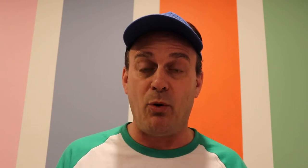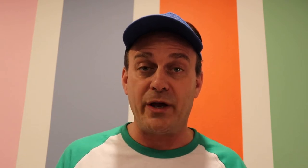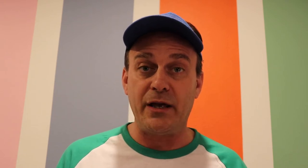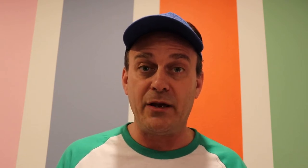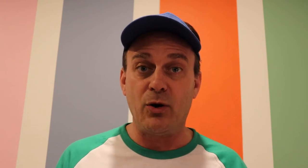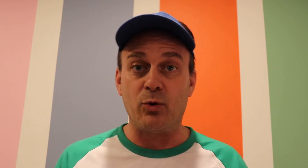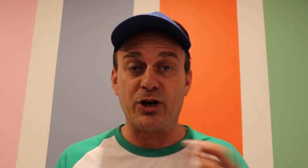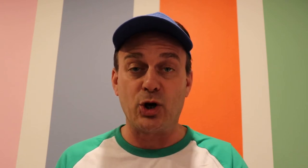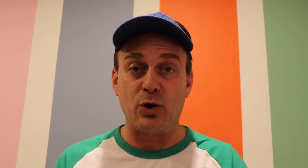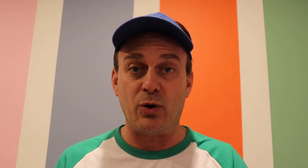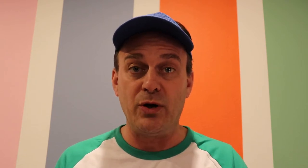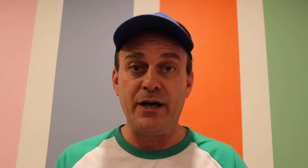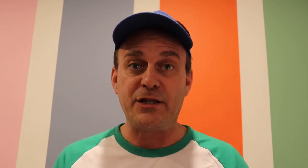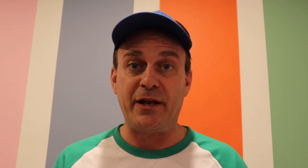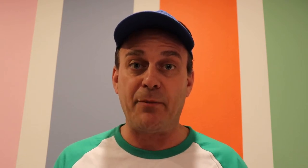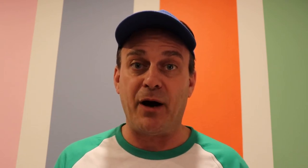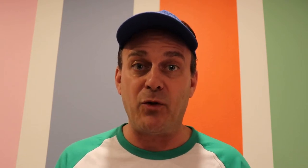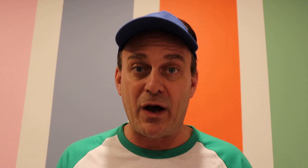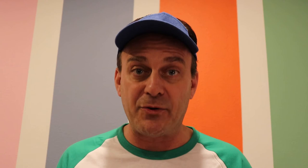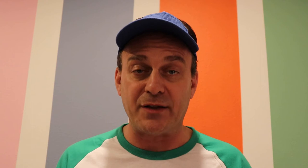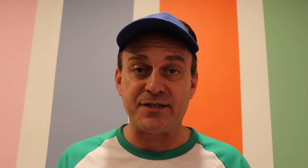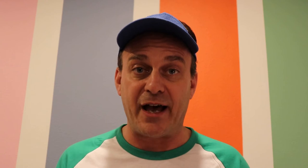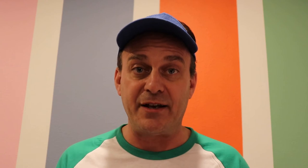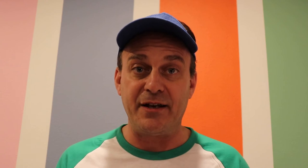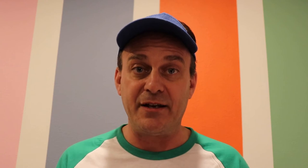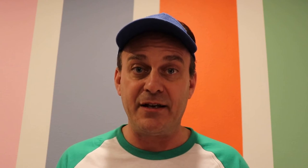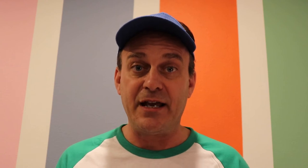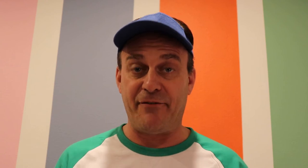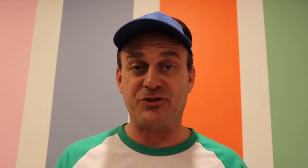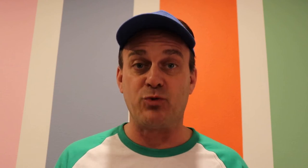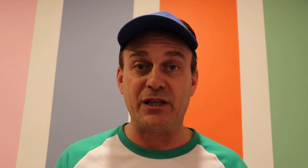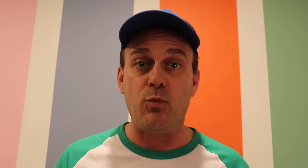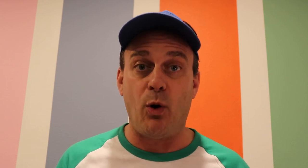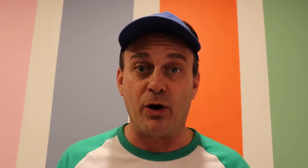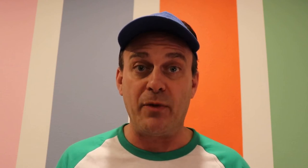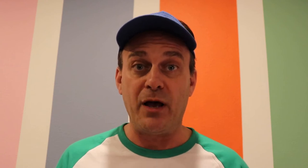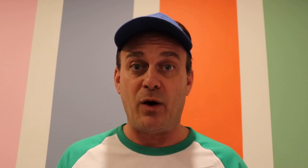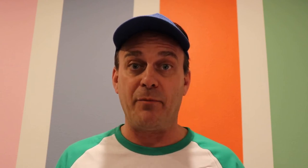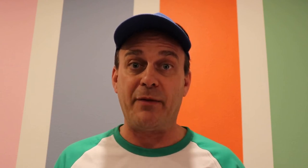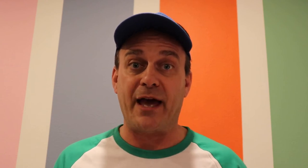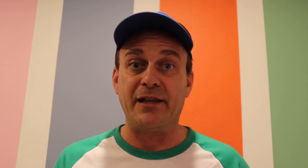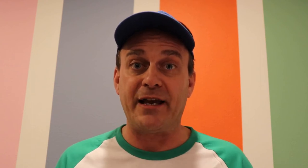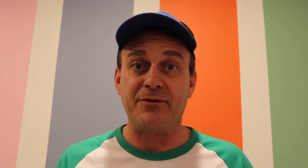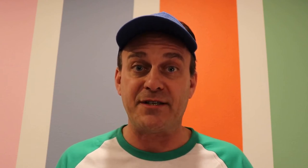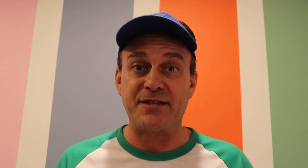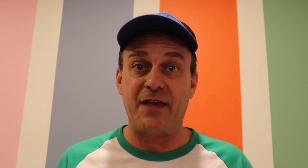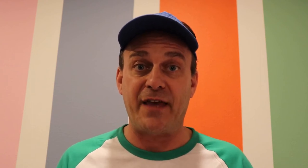boy or a girl, depending upon the weather outside. If it's really warm while the baby alligator is inside the